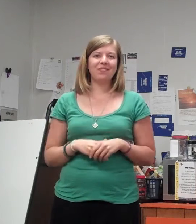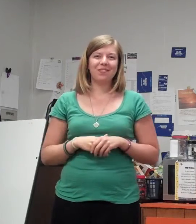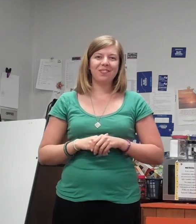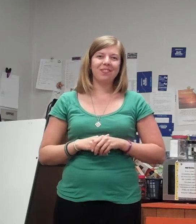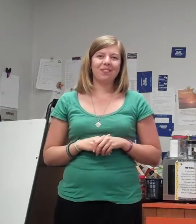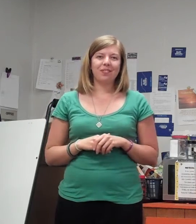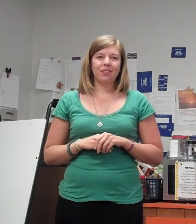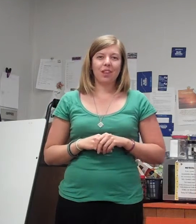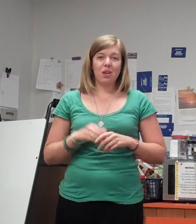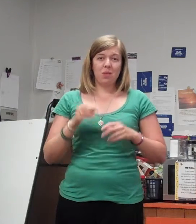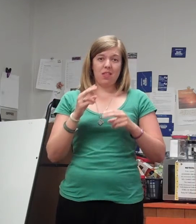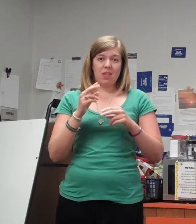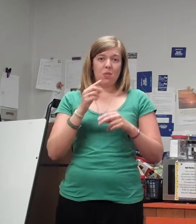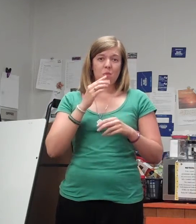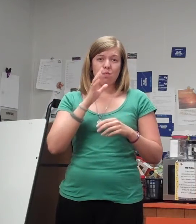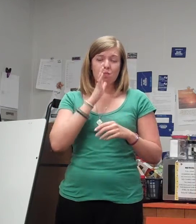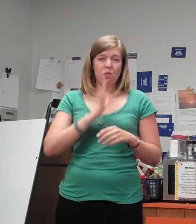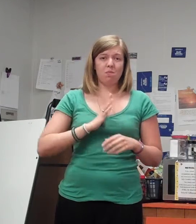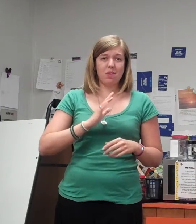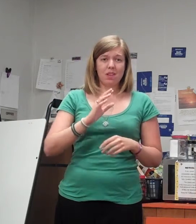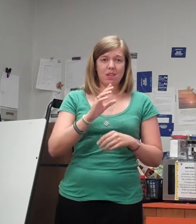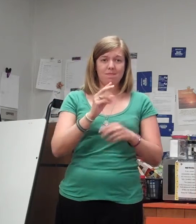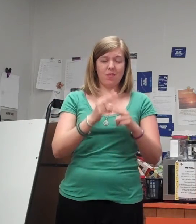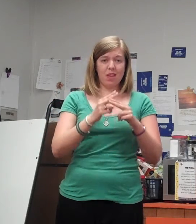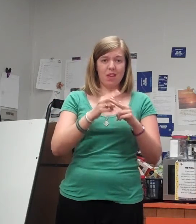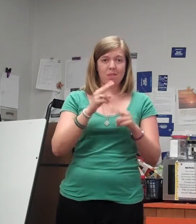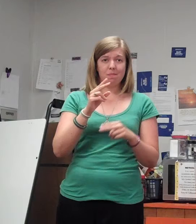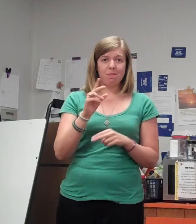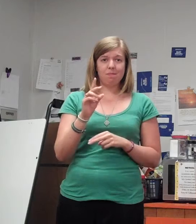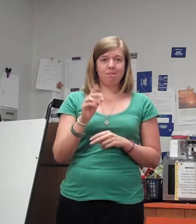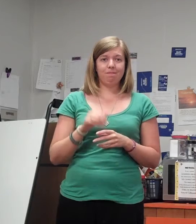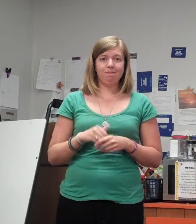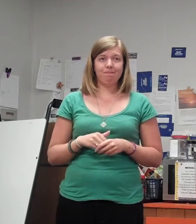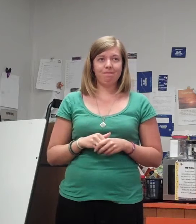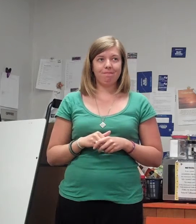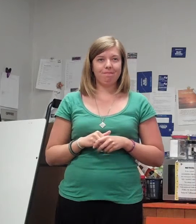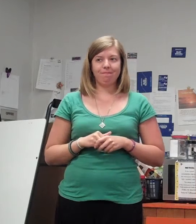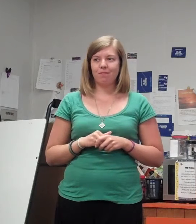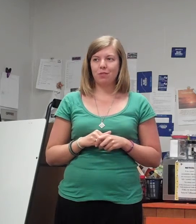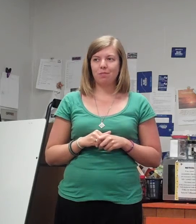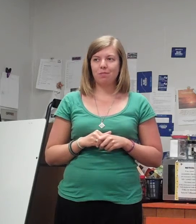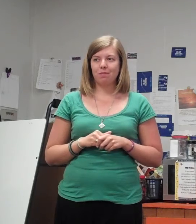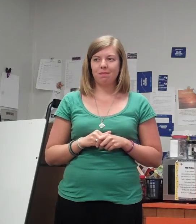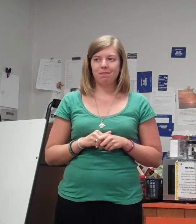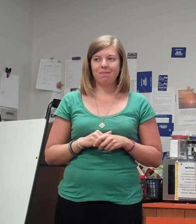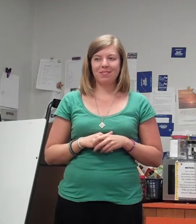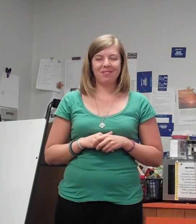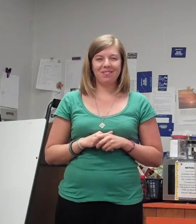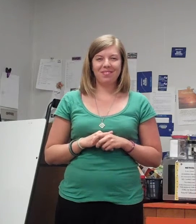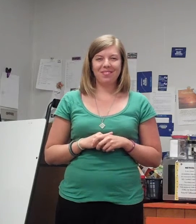She has a deaf husband, a son named Tim, who happens to be an instructor here at